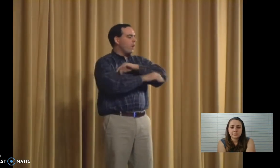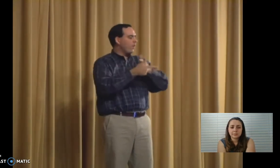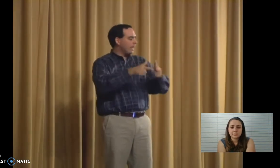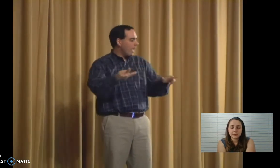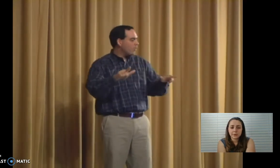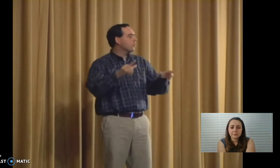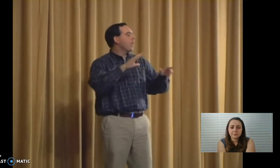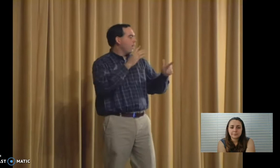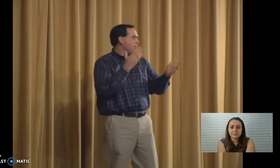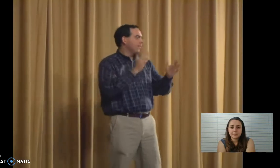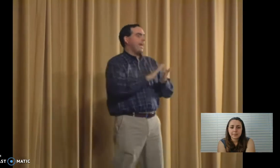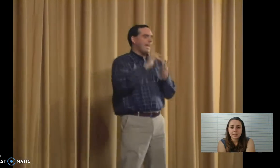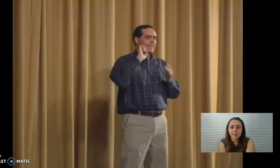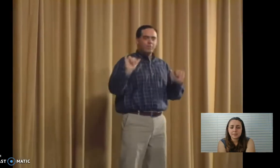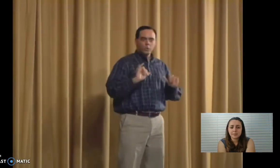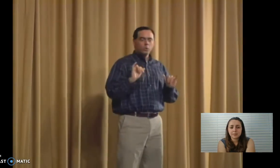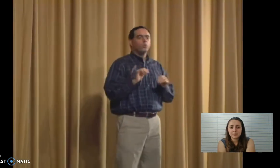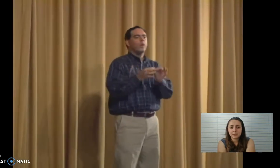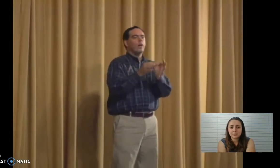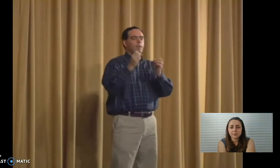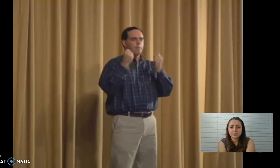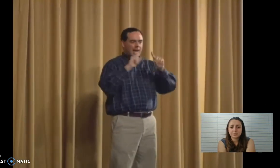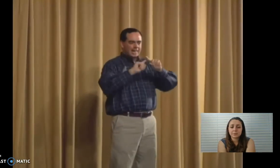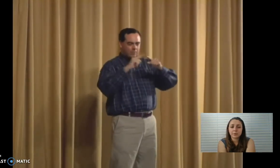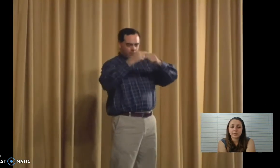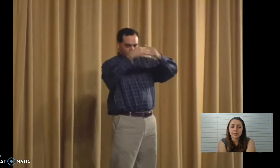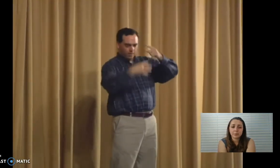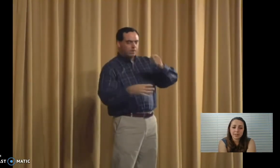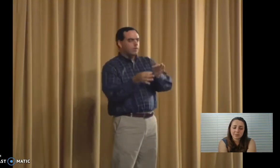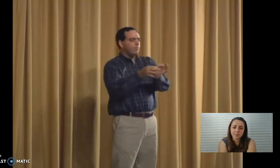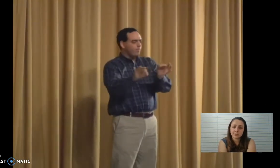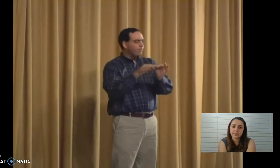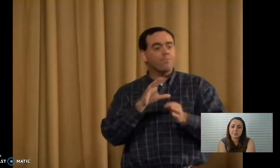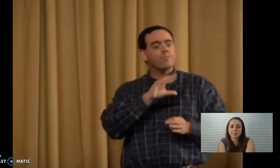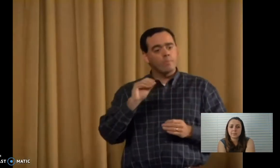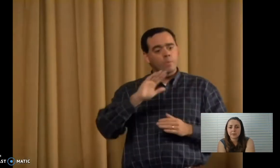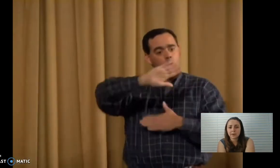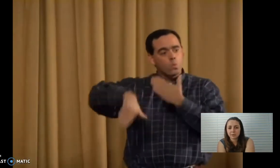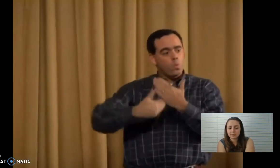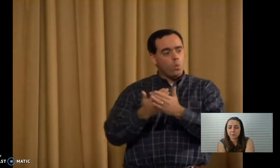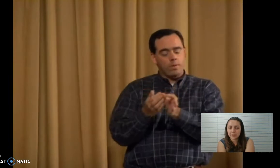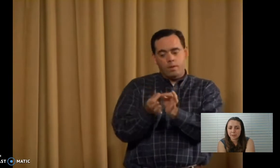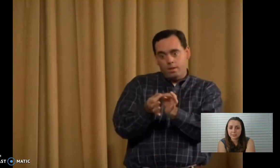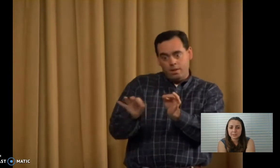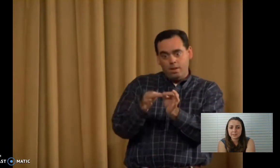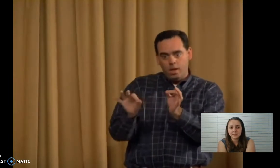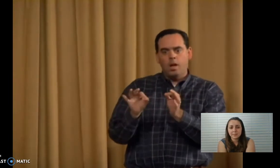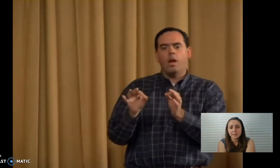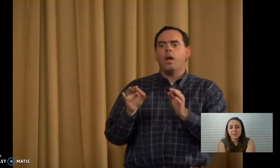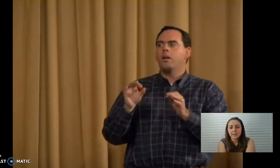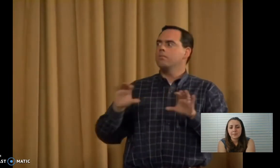translator program. And they were also used for not only deaf people, but people from other countries with foreign